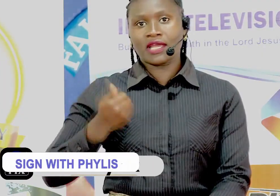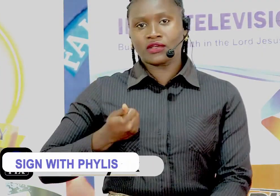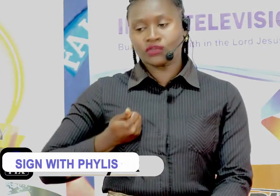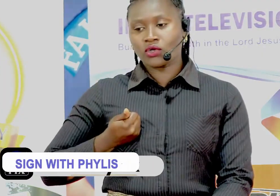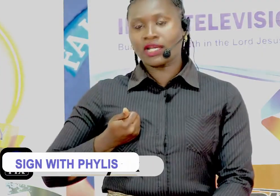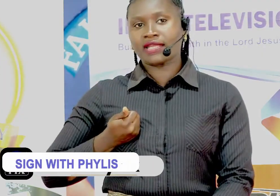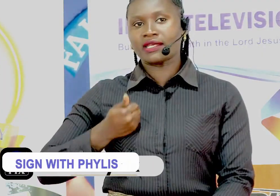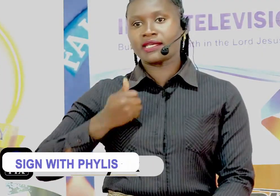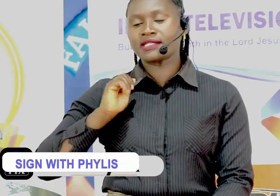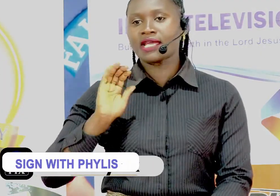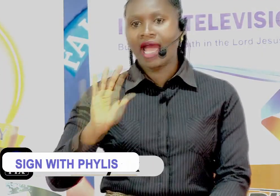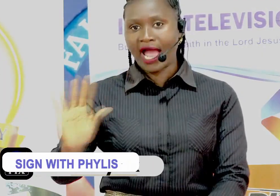So like this, has.